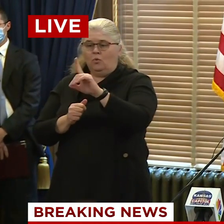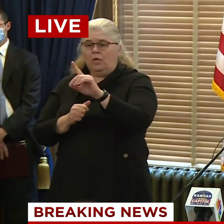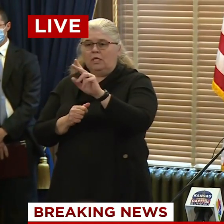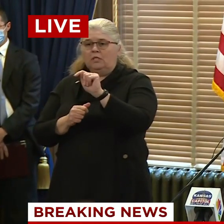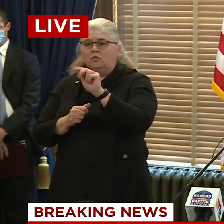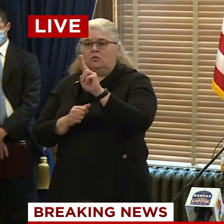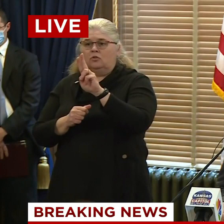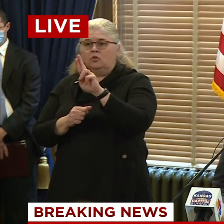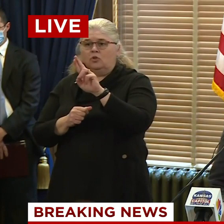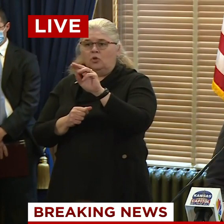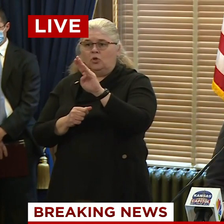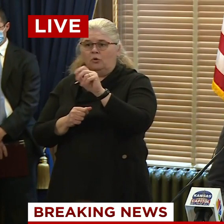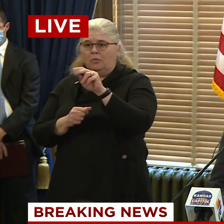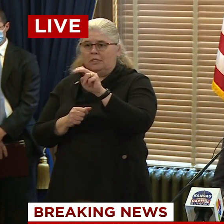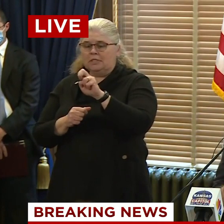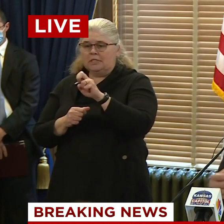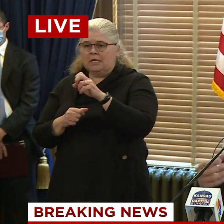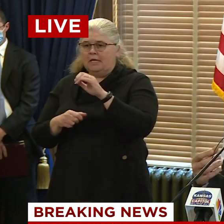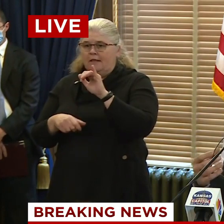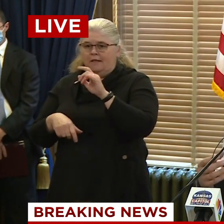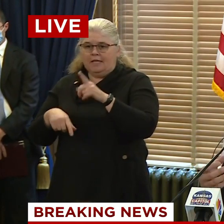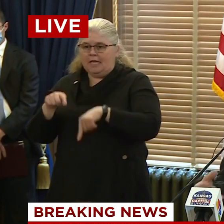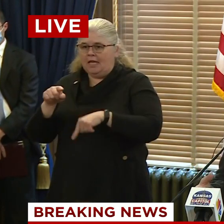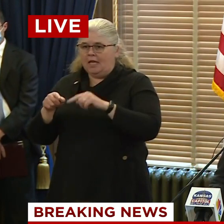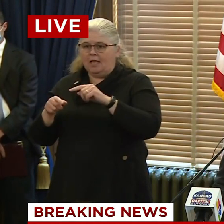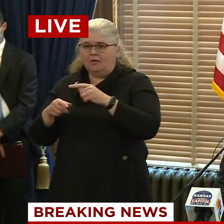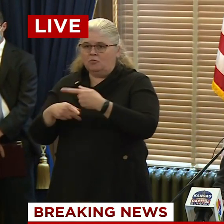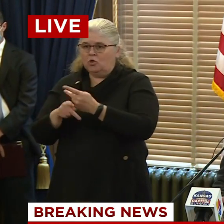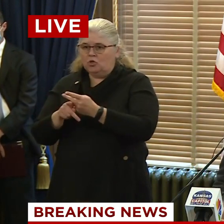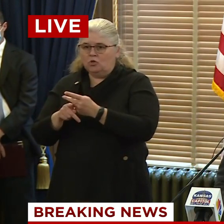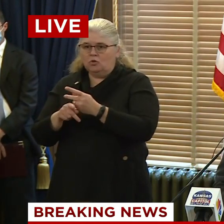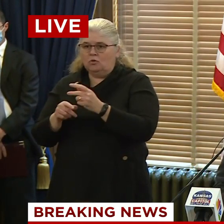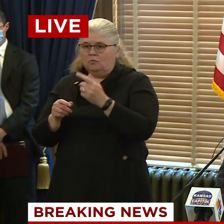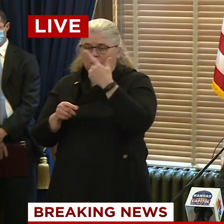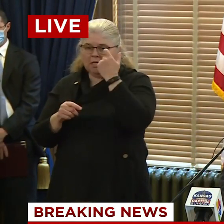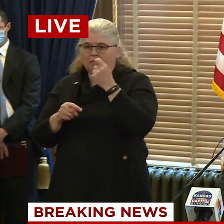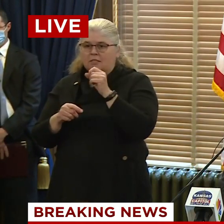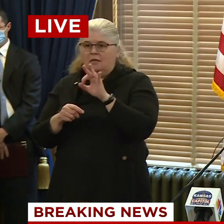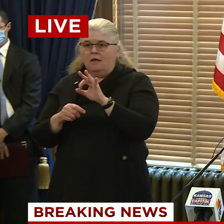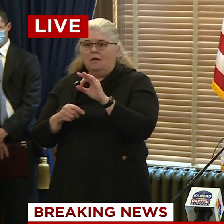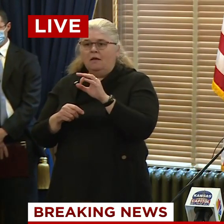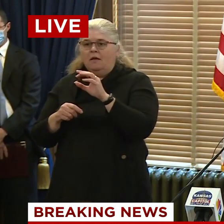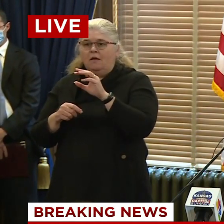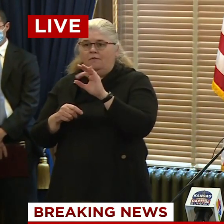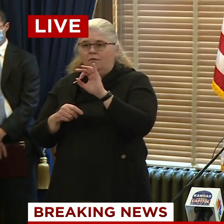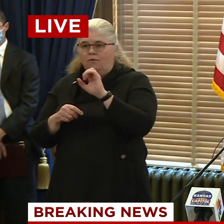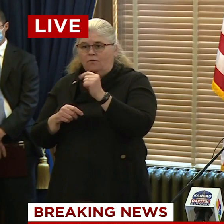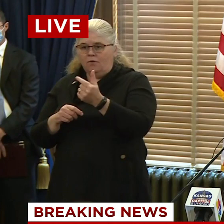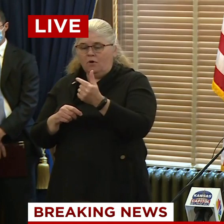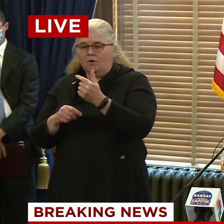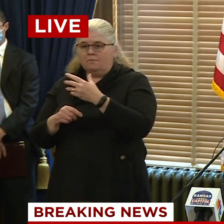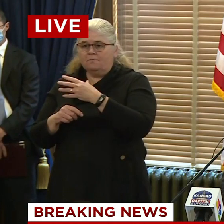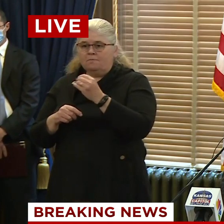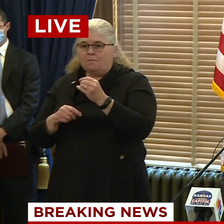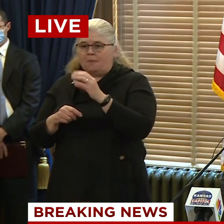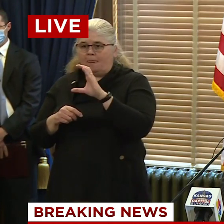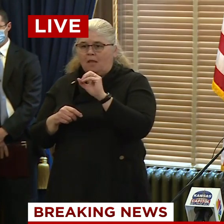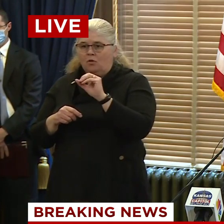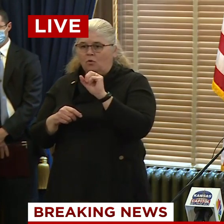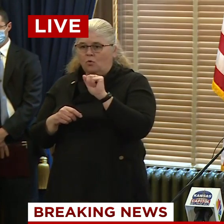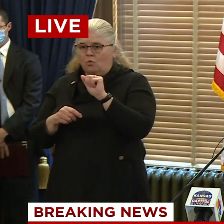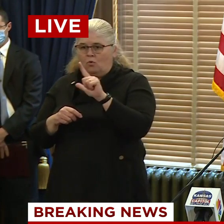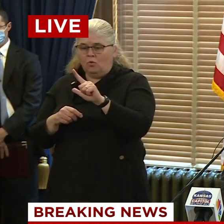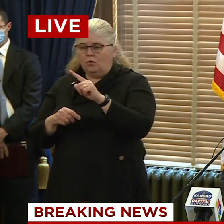conditions like freezing fog. Some of our coal plants are not able to produce as much power as normal because